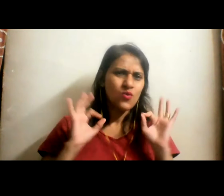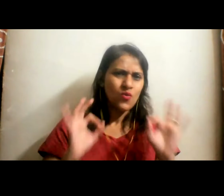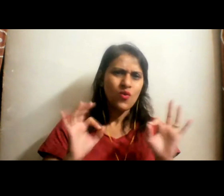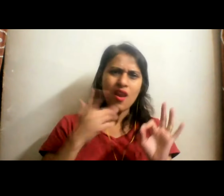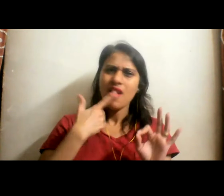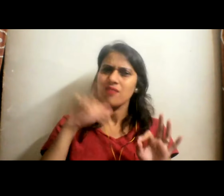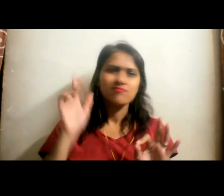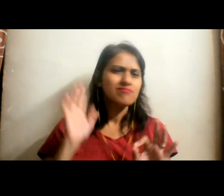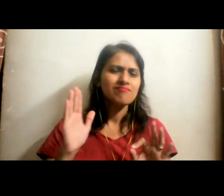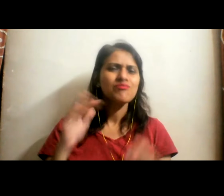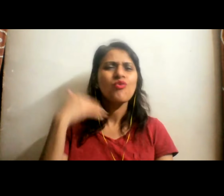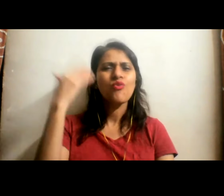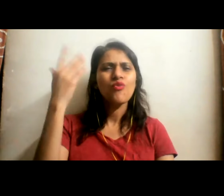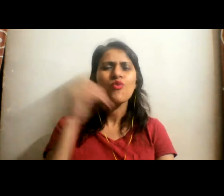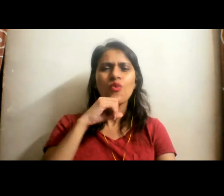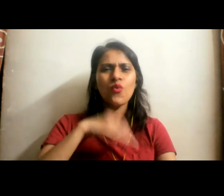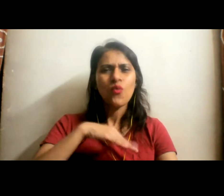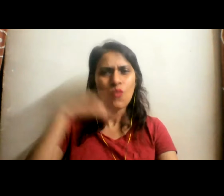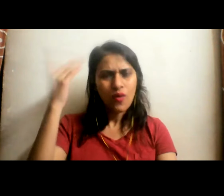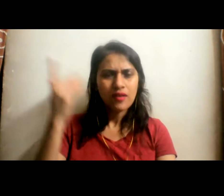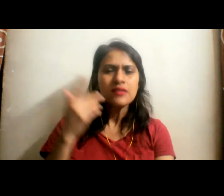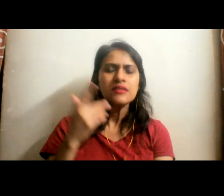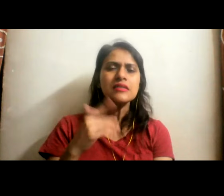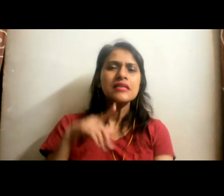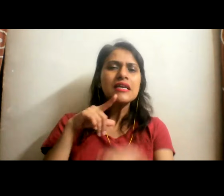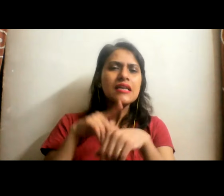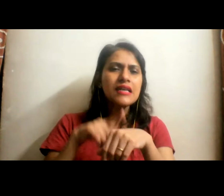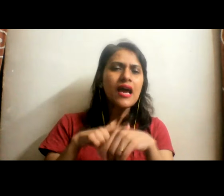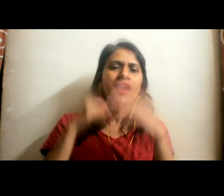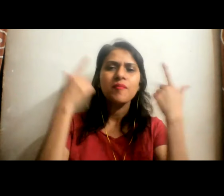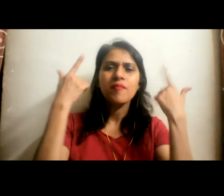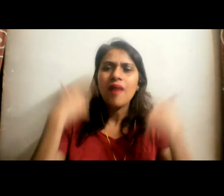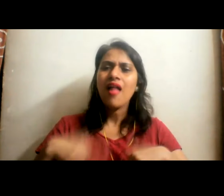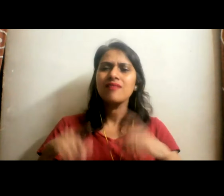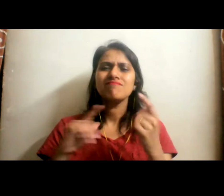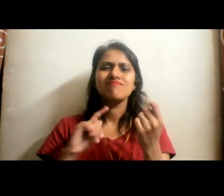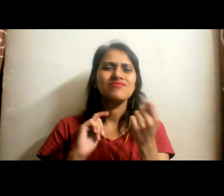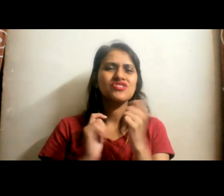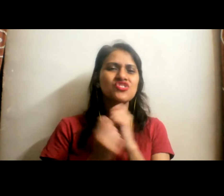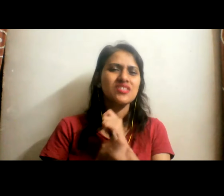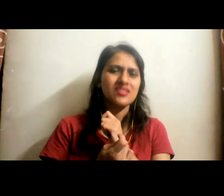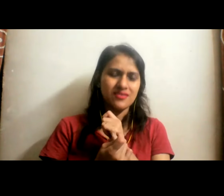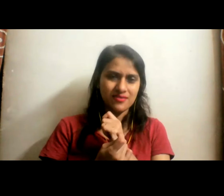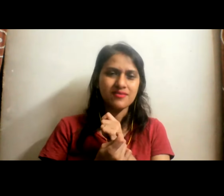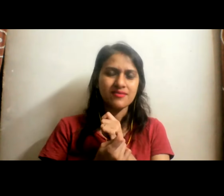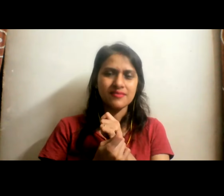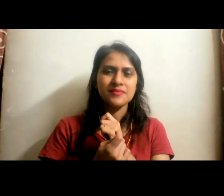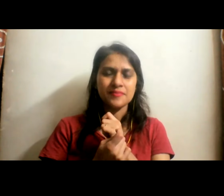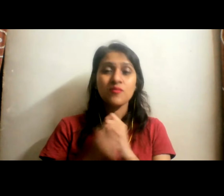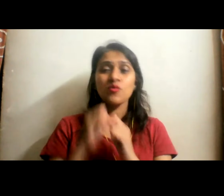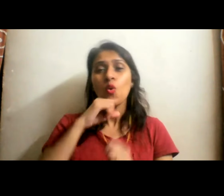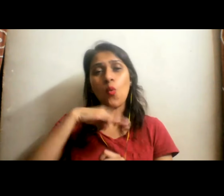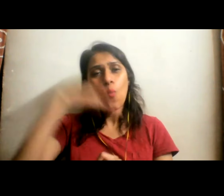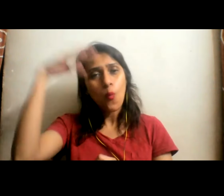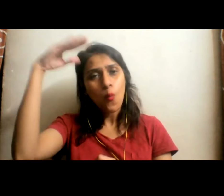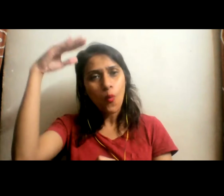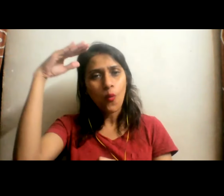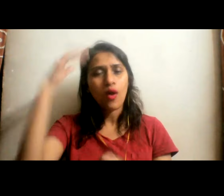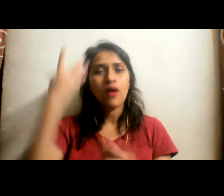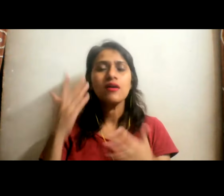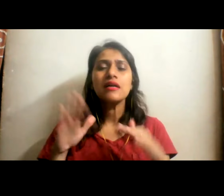another, in one set of our life, phase of our life, maybe in old age, we